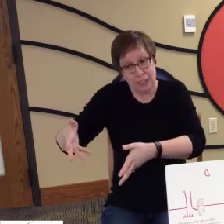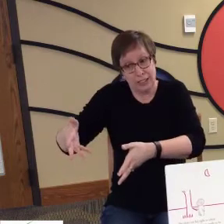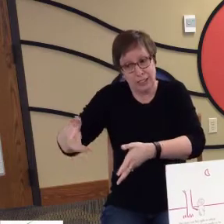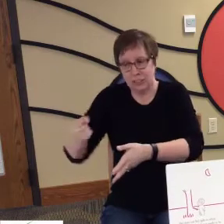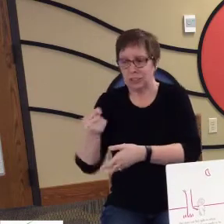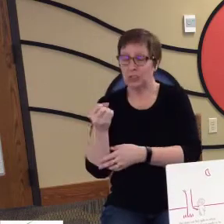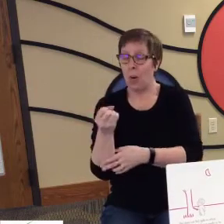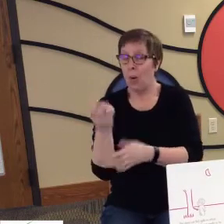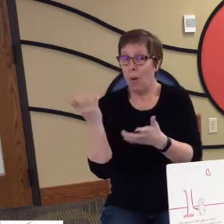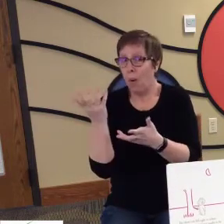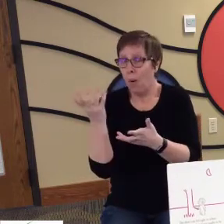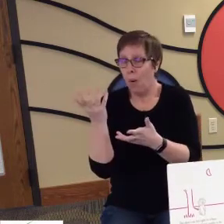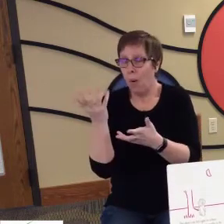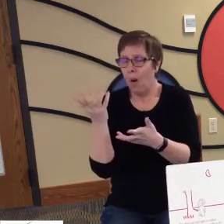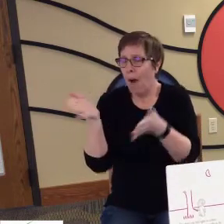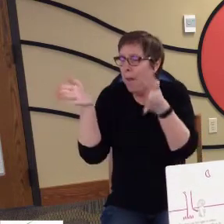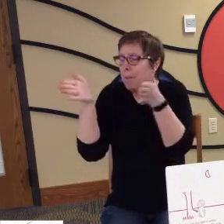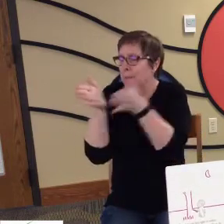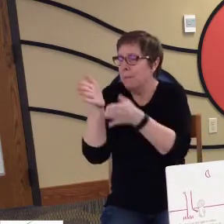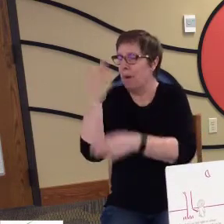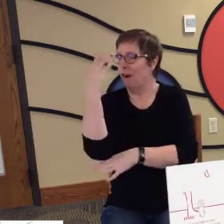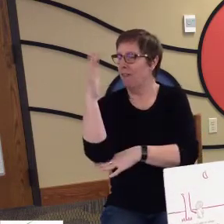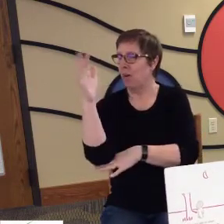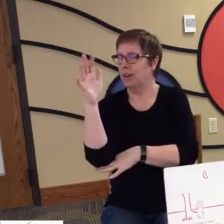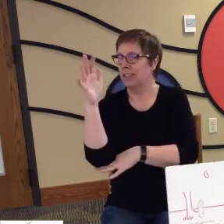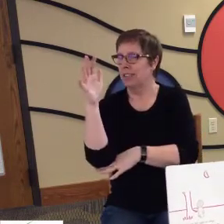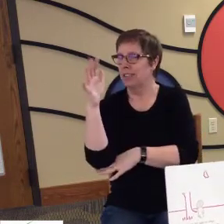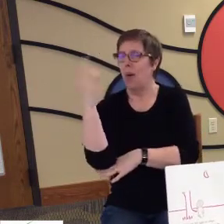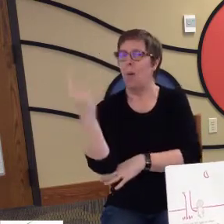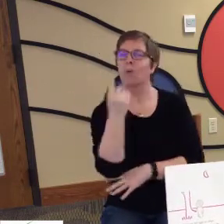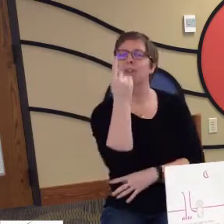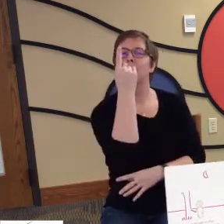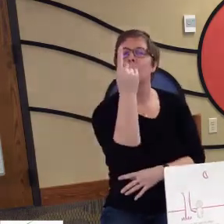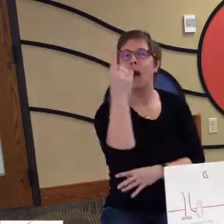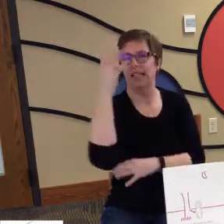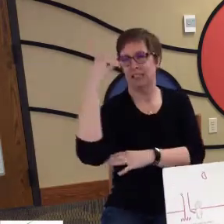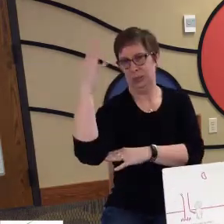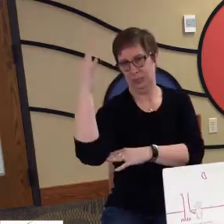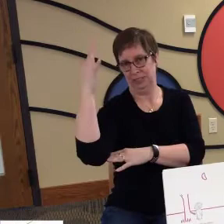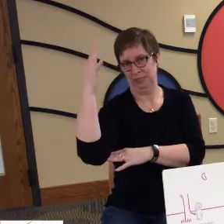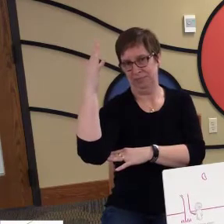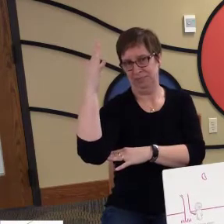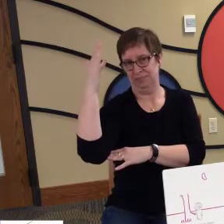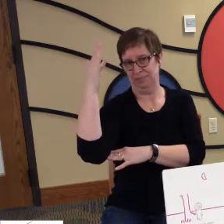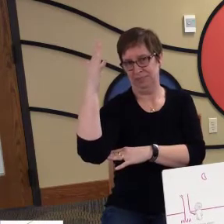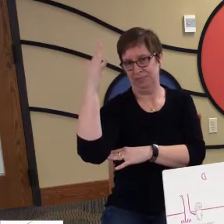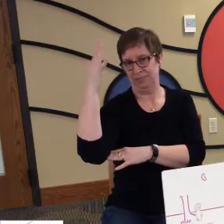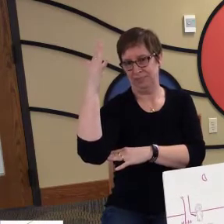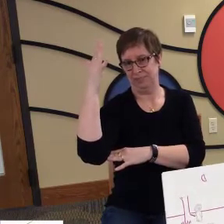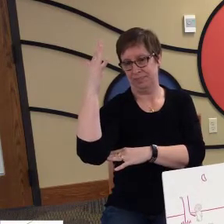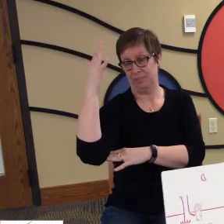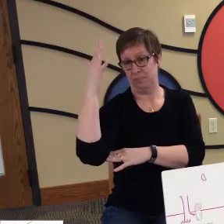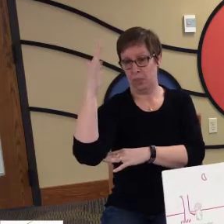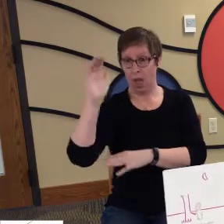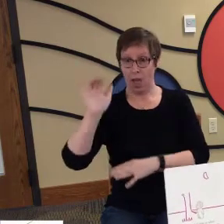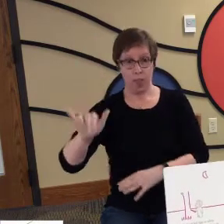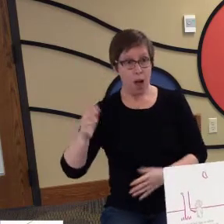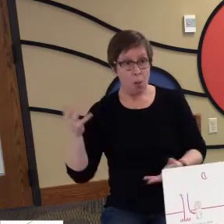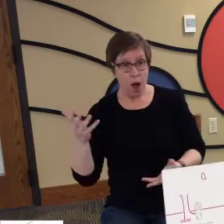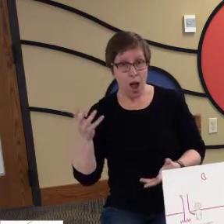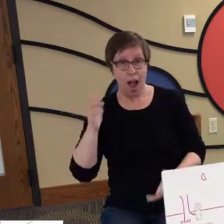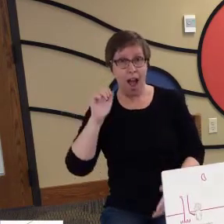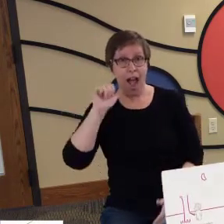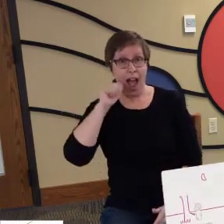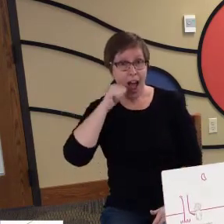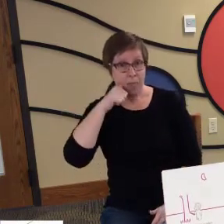so he made a very small forest with just one tree in it. It turned out to be an